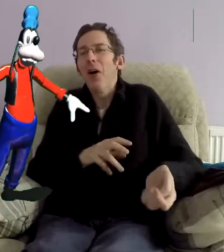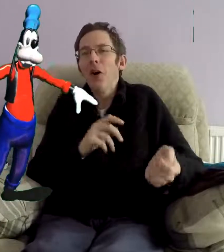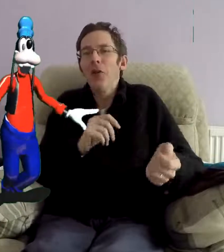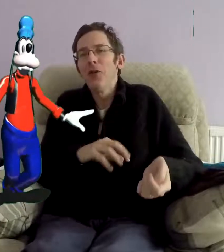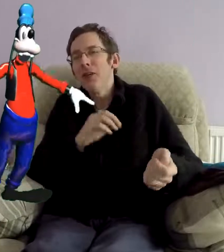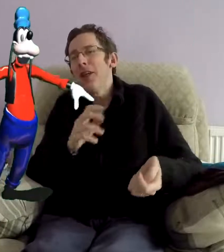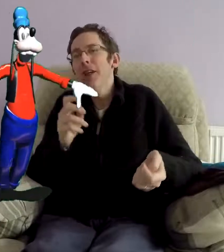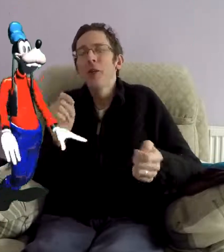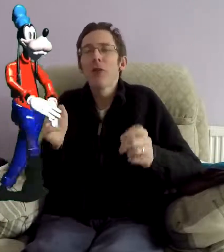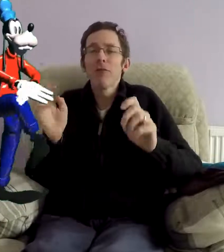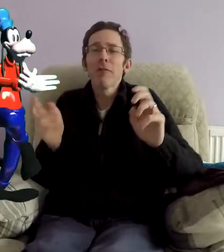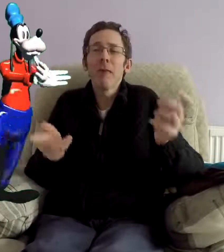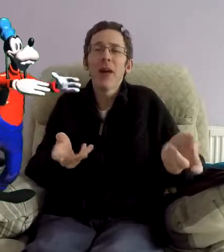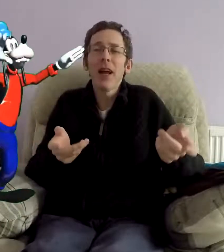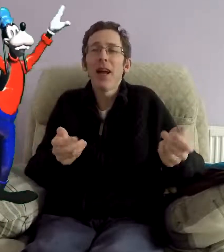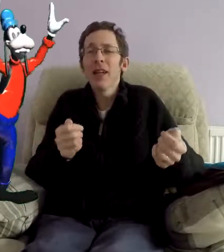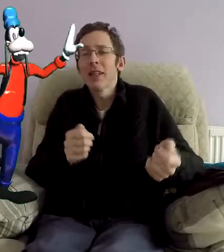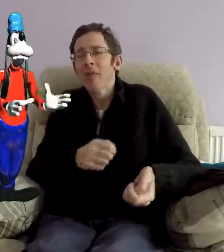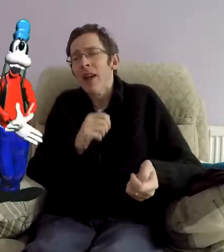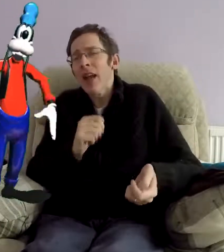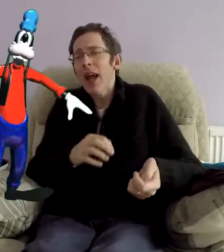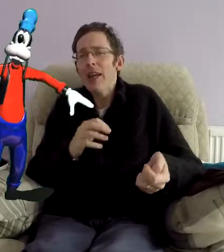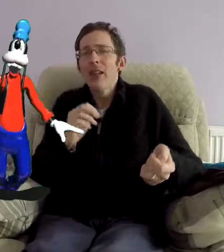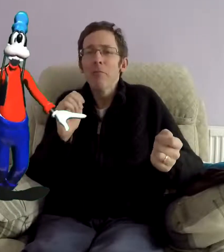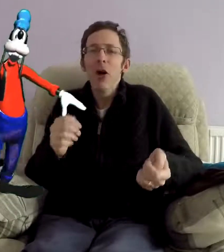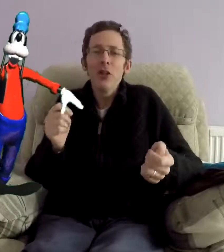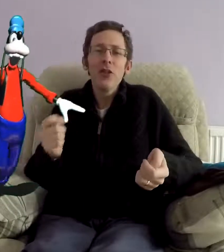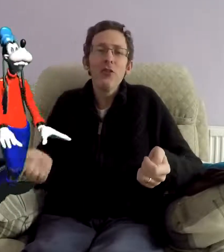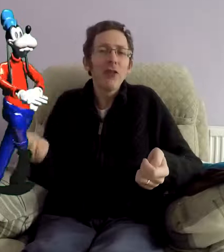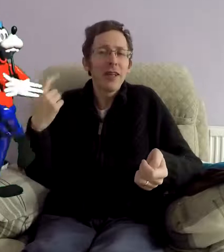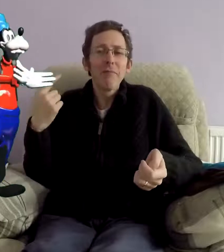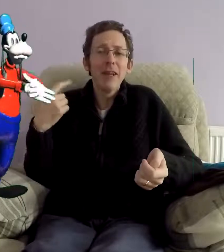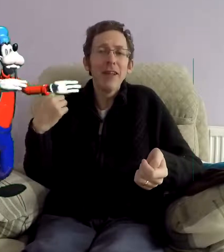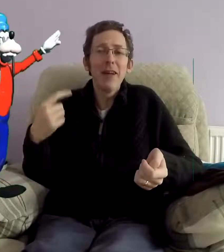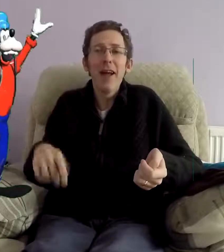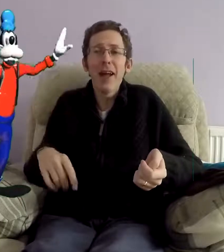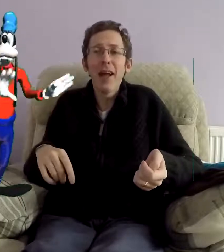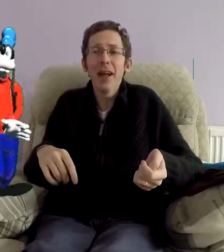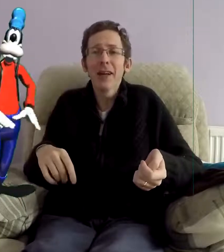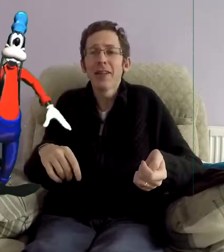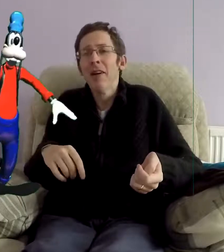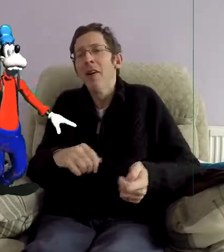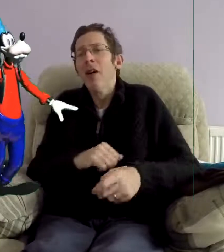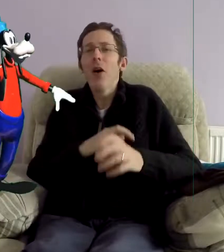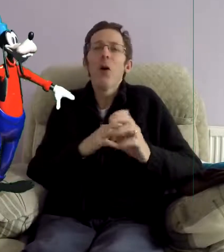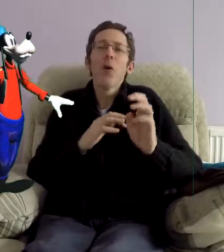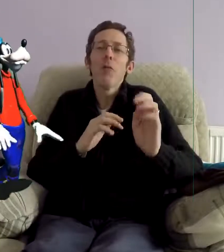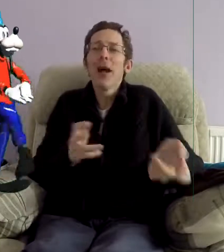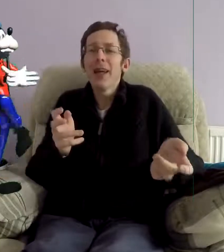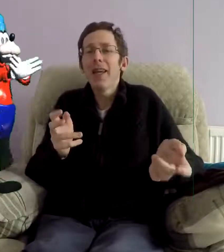All you did was wreck my bed, and in the morning you kicked me in the head. Oh Maggie,